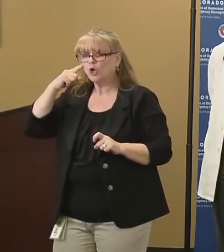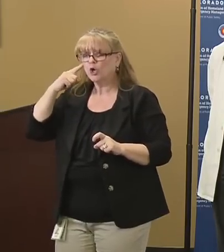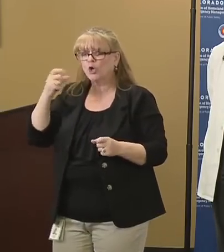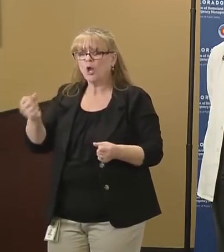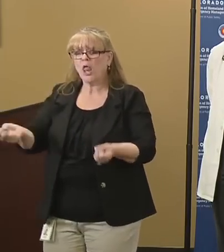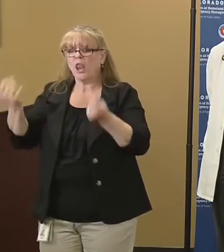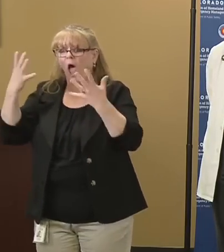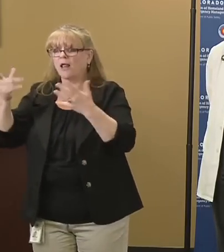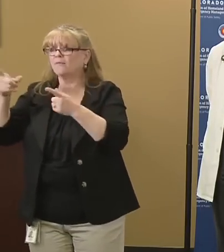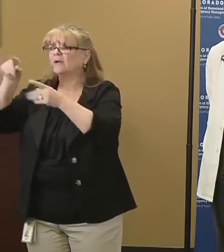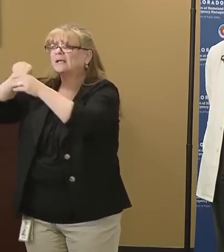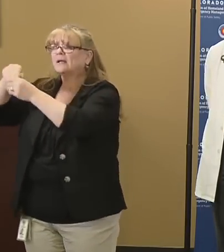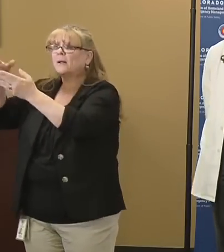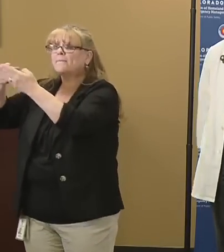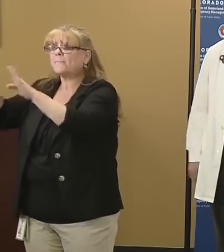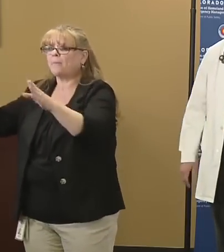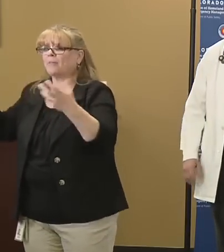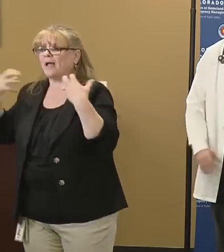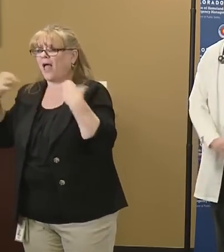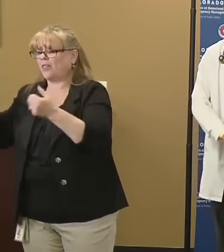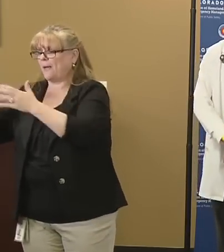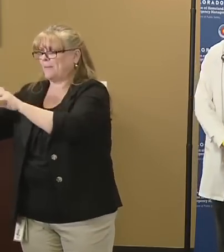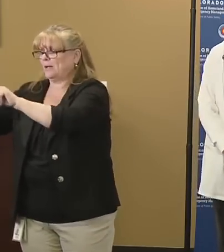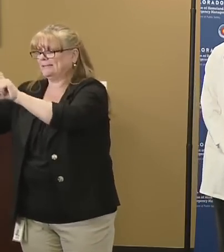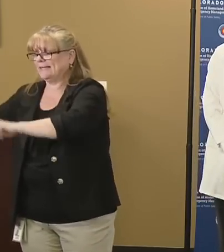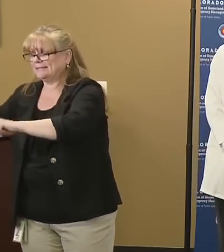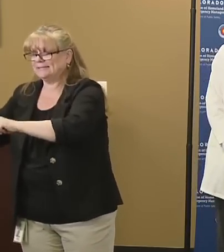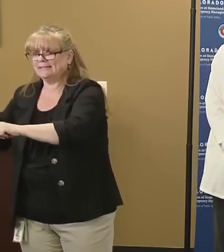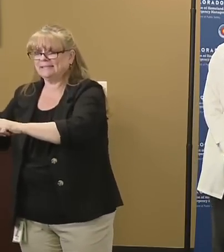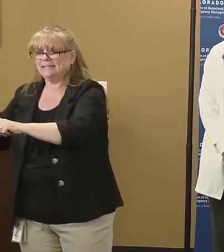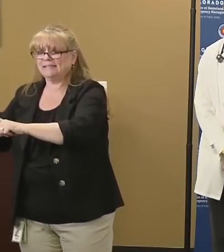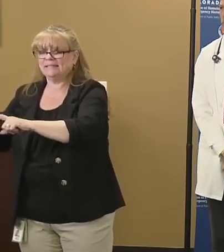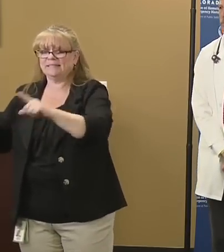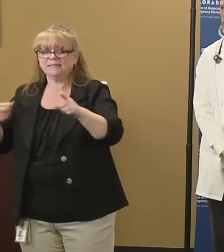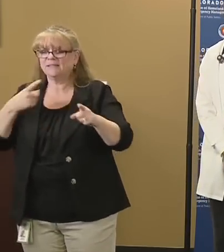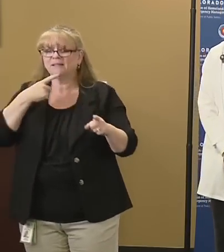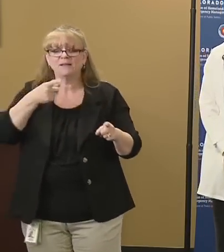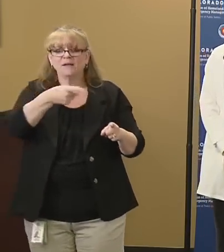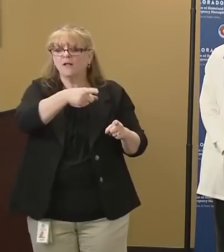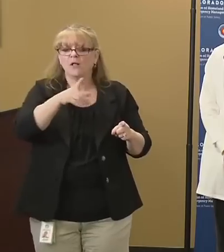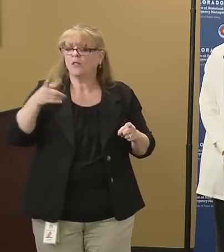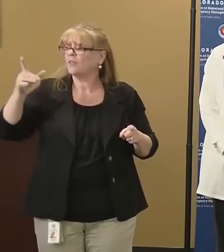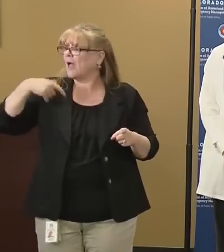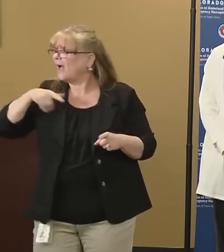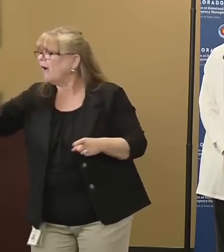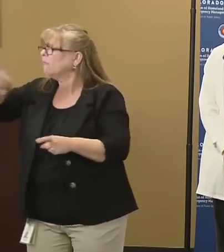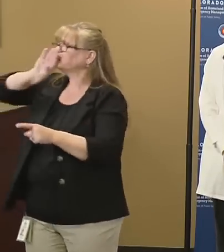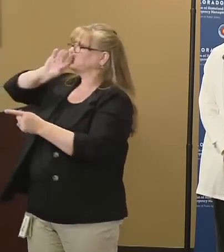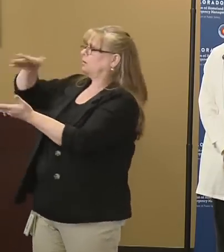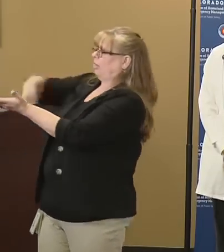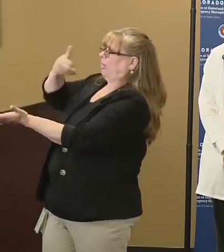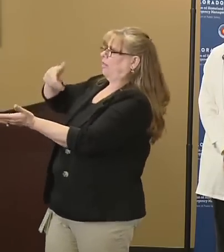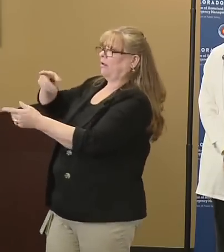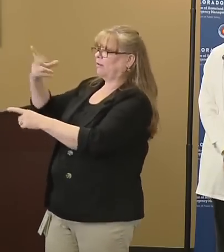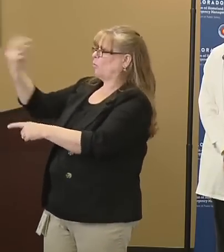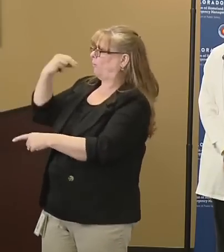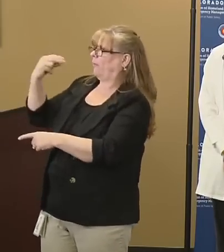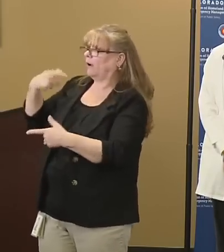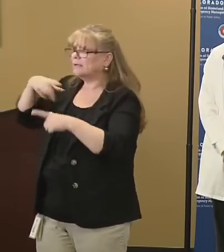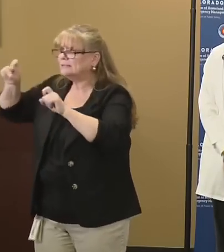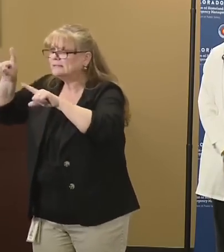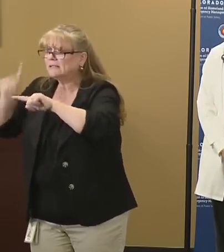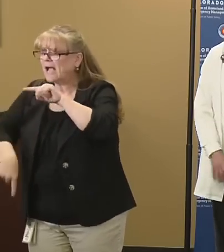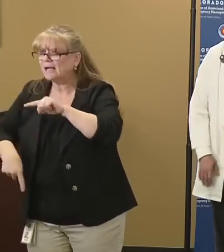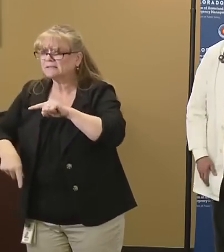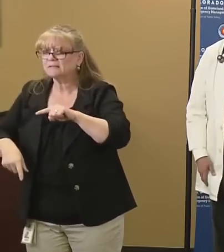getting tested and what we're hearing from people is they're getting turned away from the hospitals? And we're hearing more and more of these stories of people who